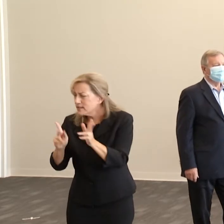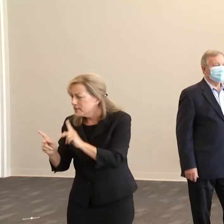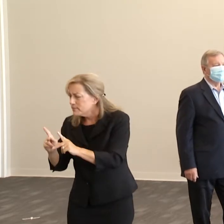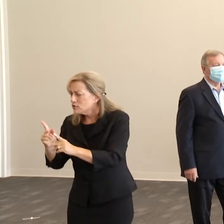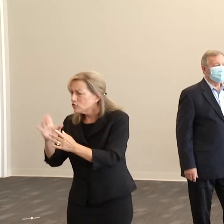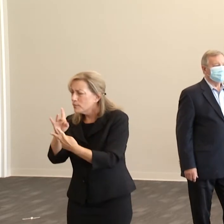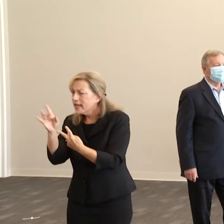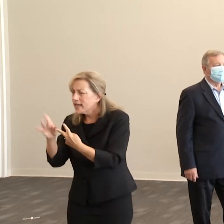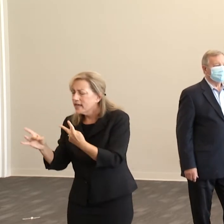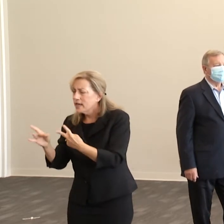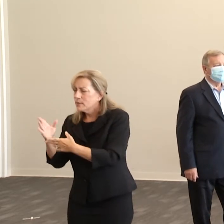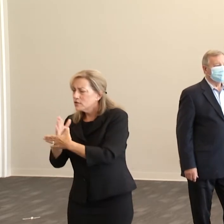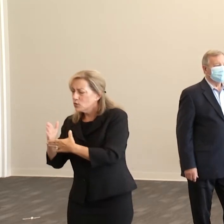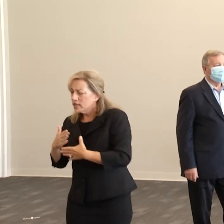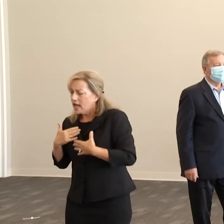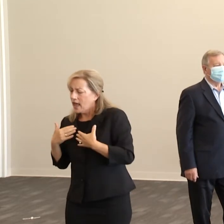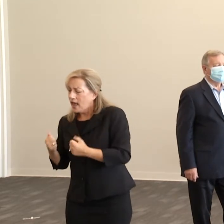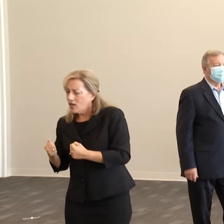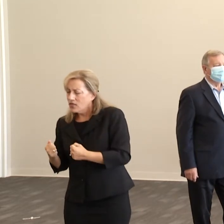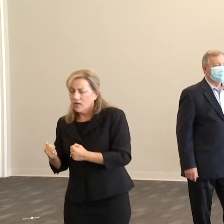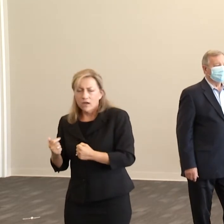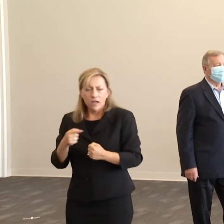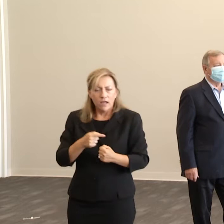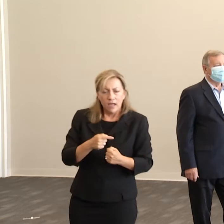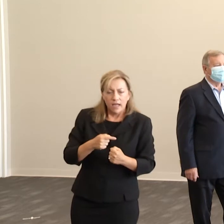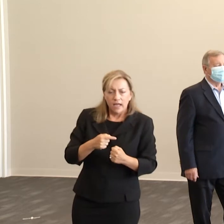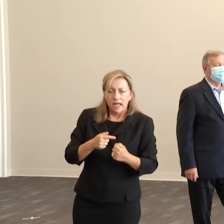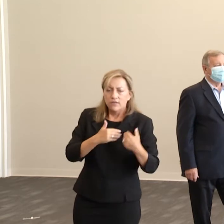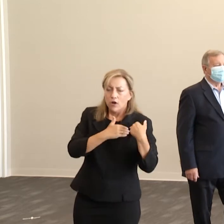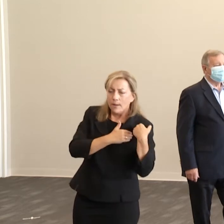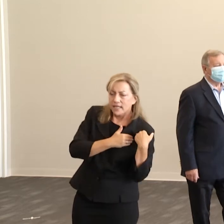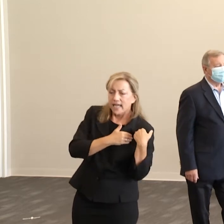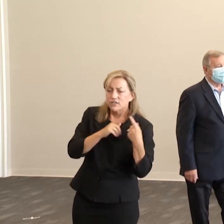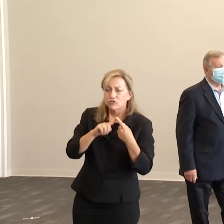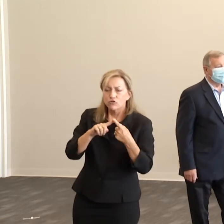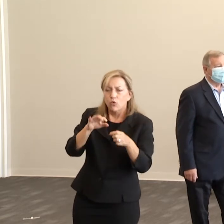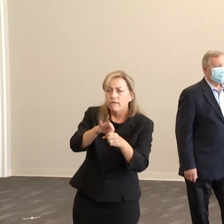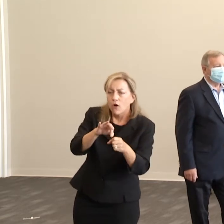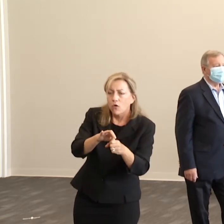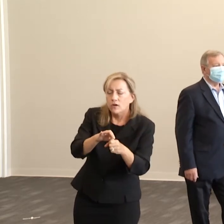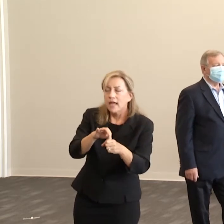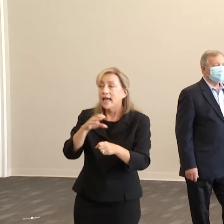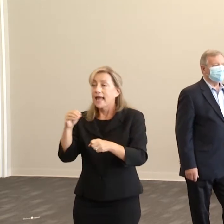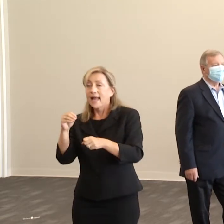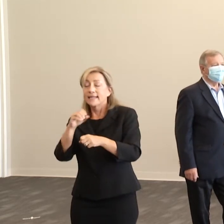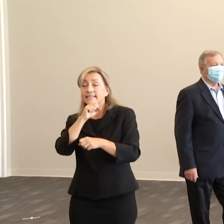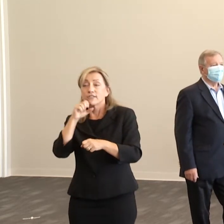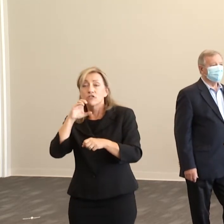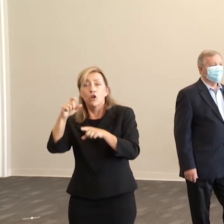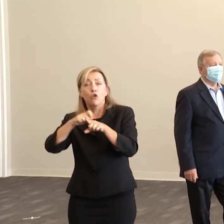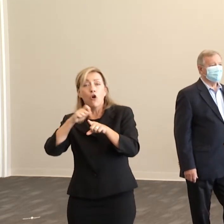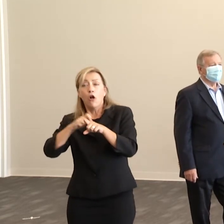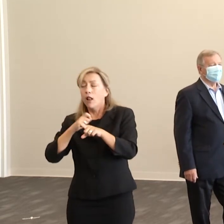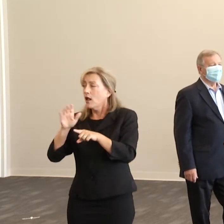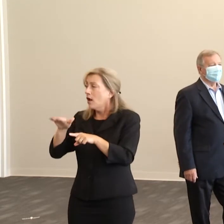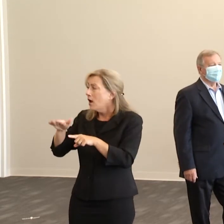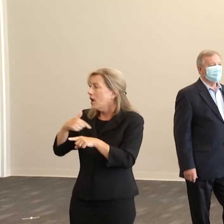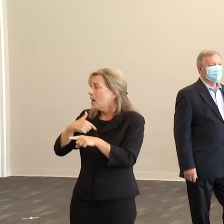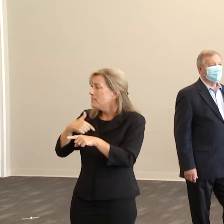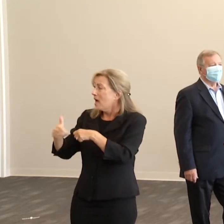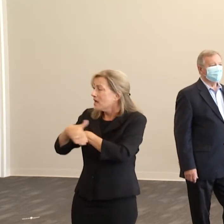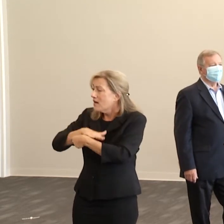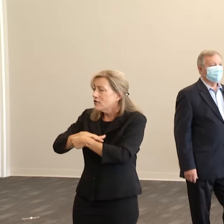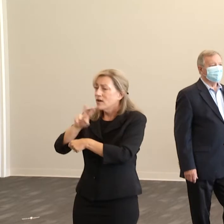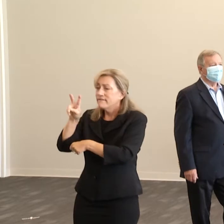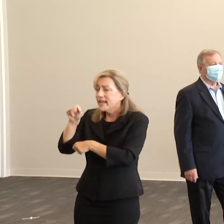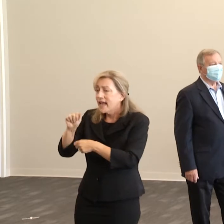and their civic obligation to vote? And we're getting calls from seniors whether they're covered by the VA system or by private insurance or